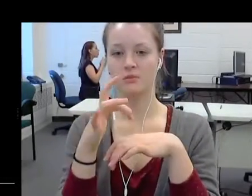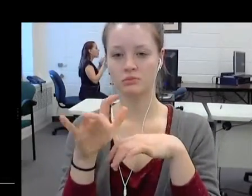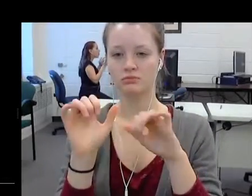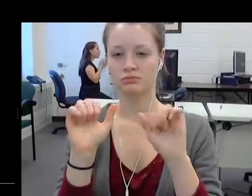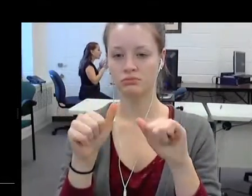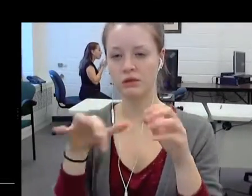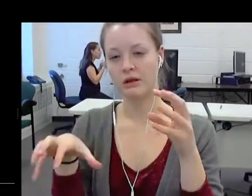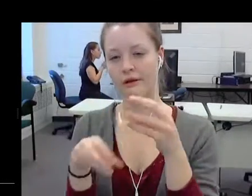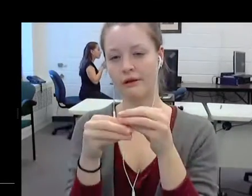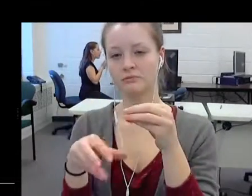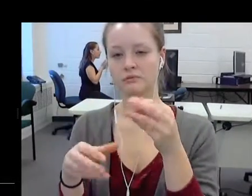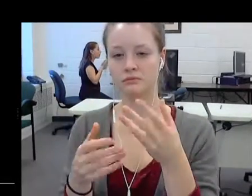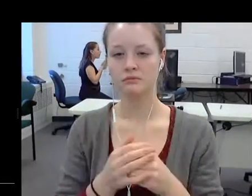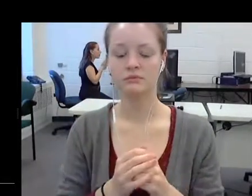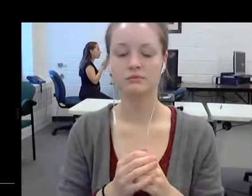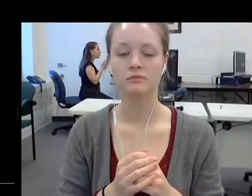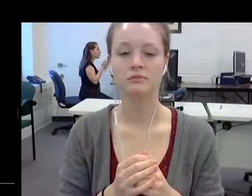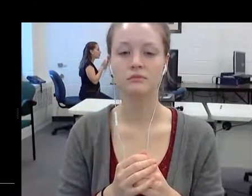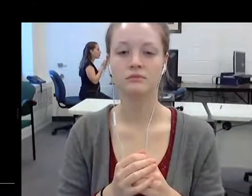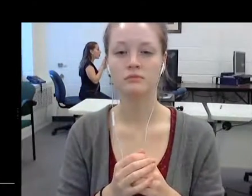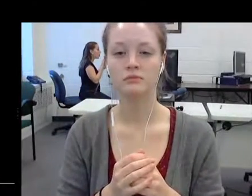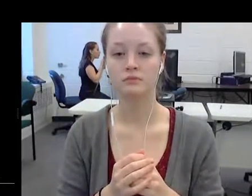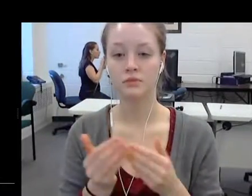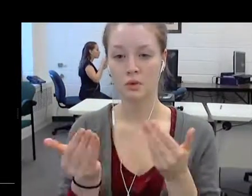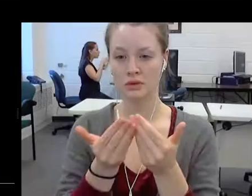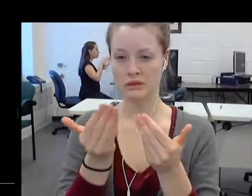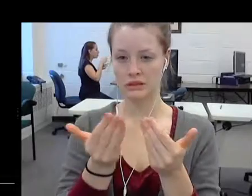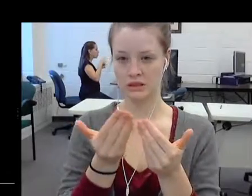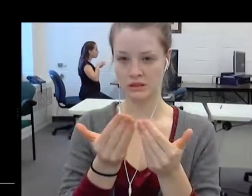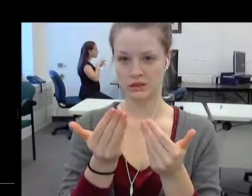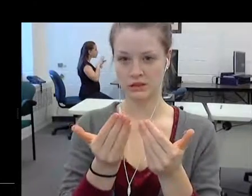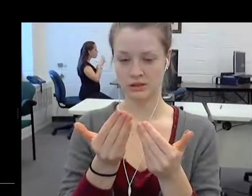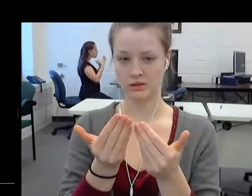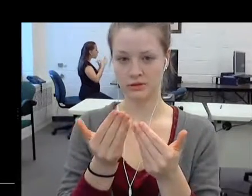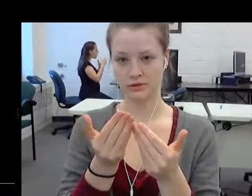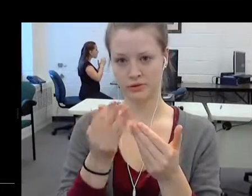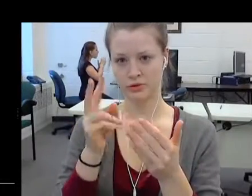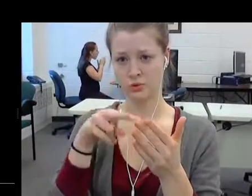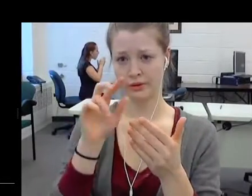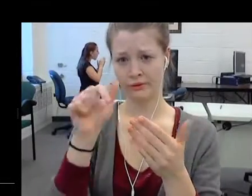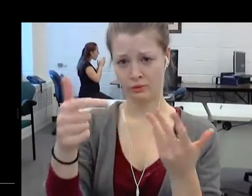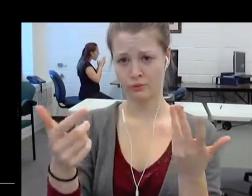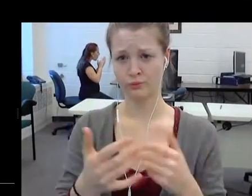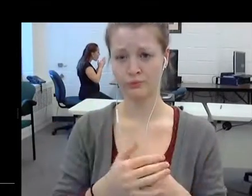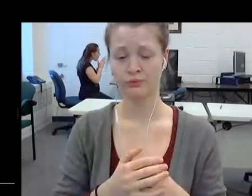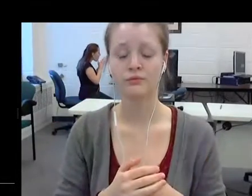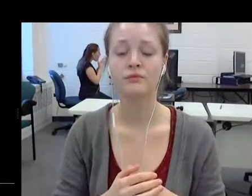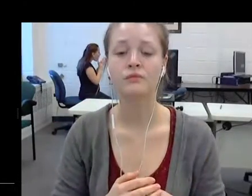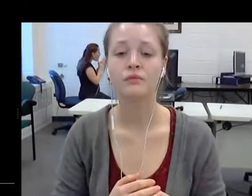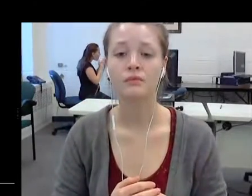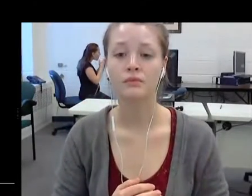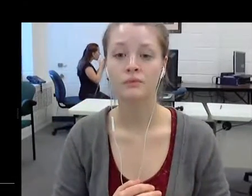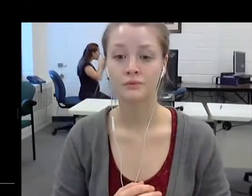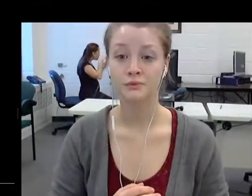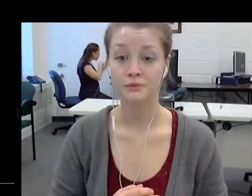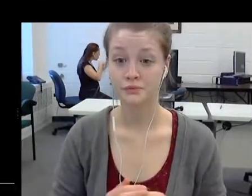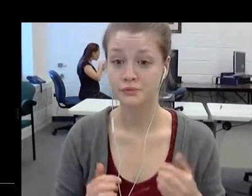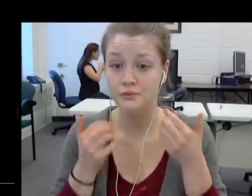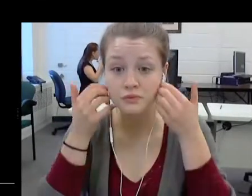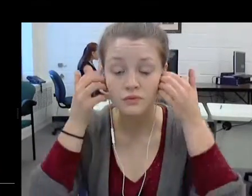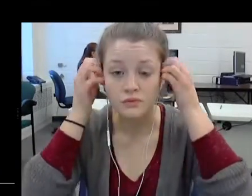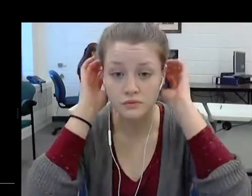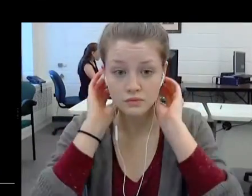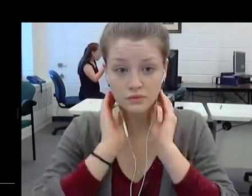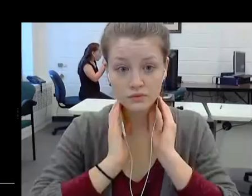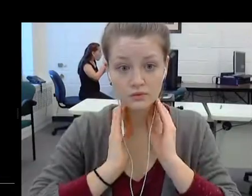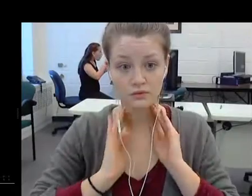to. Also, it makes it a lot easier to read when you go to read it. So in this